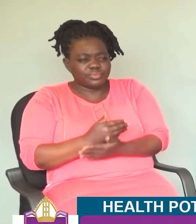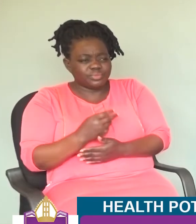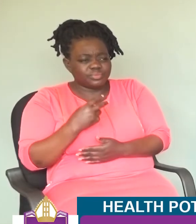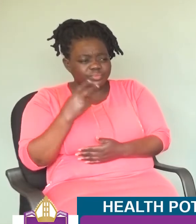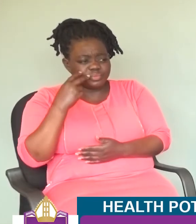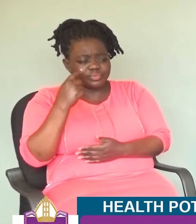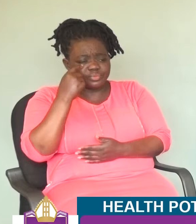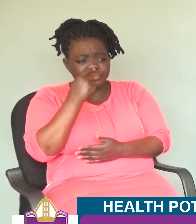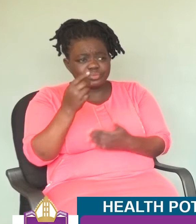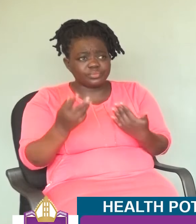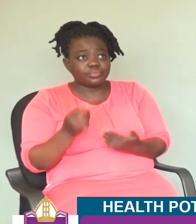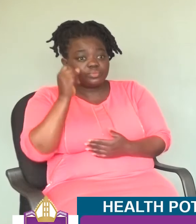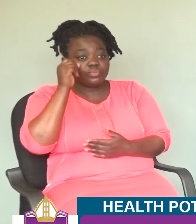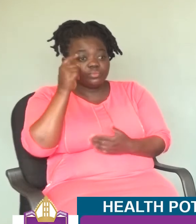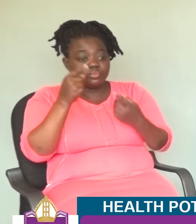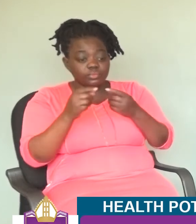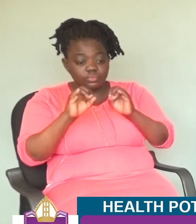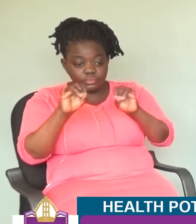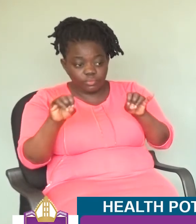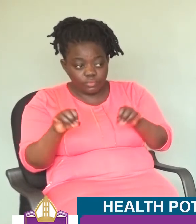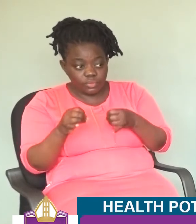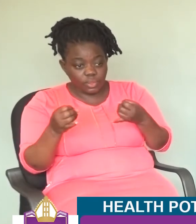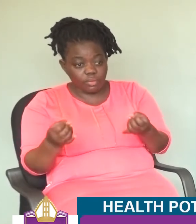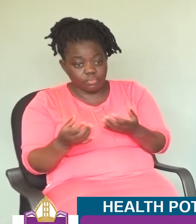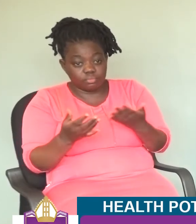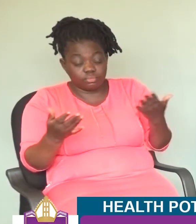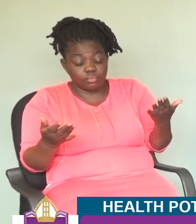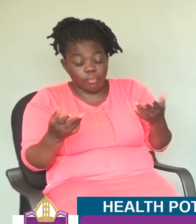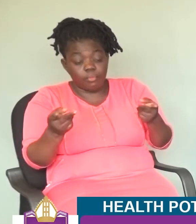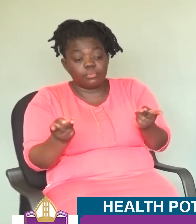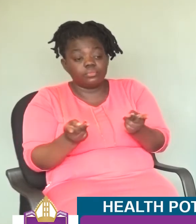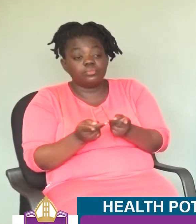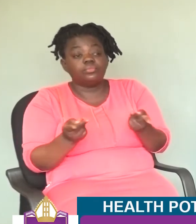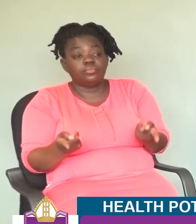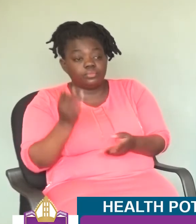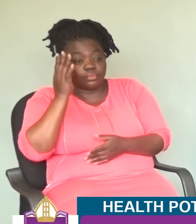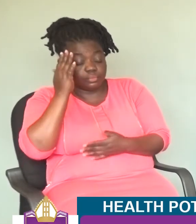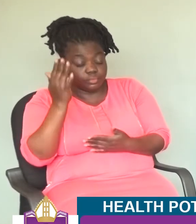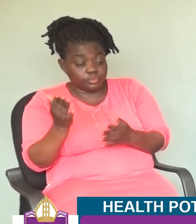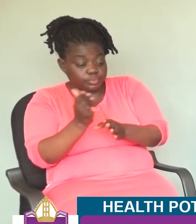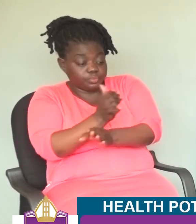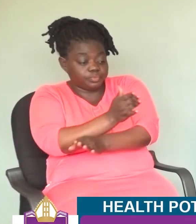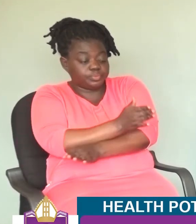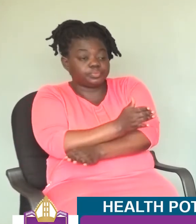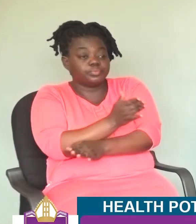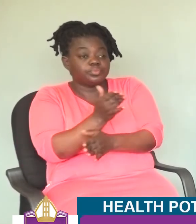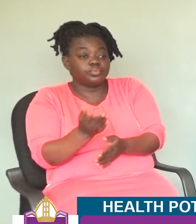open, yes, the eyes open, is moving all over the place. So, you know, as I told you earlier in the beginning, when a child is born,